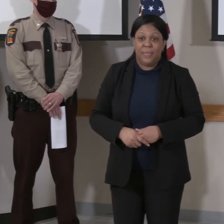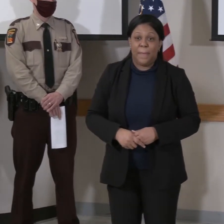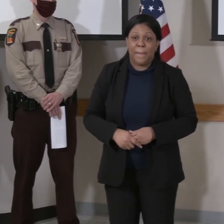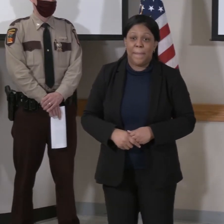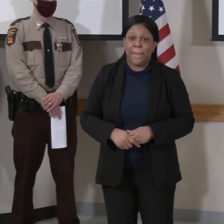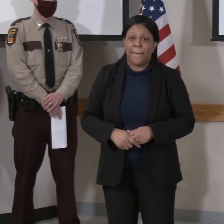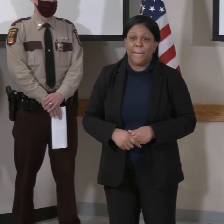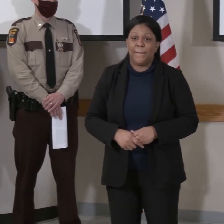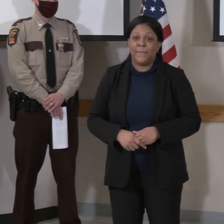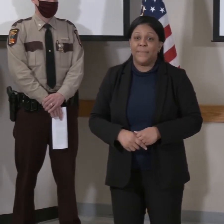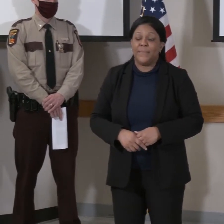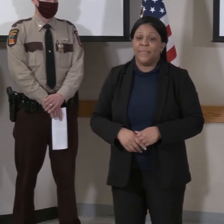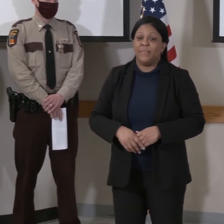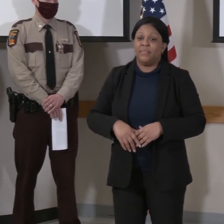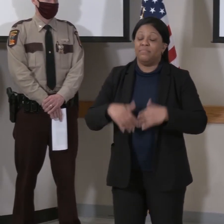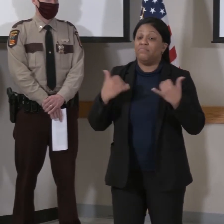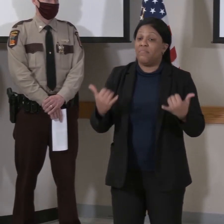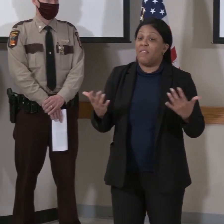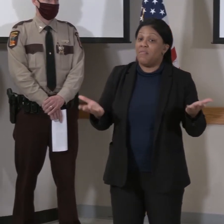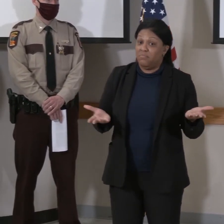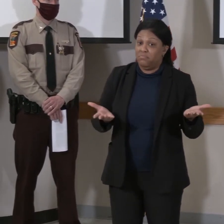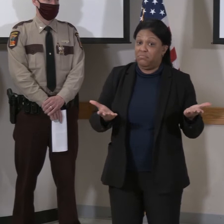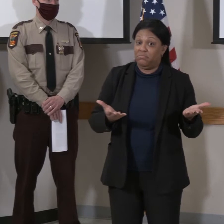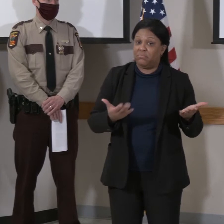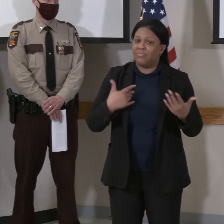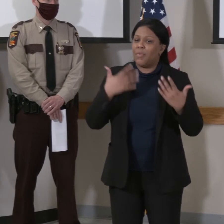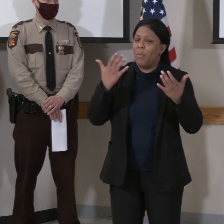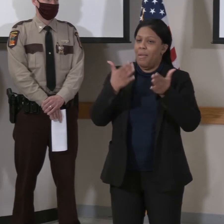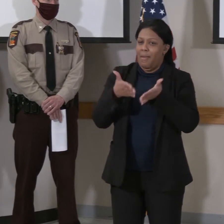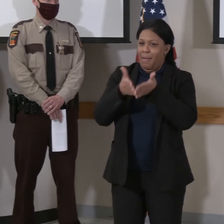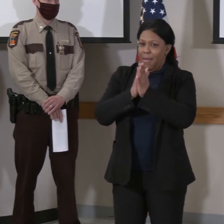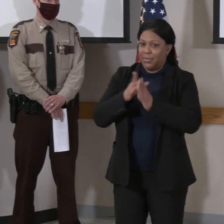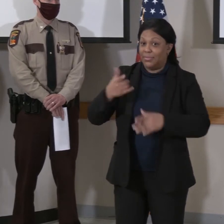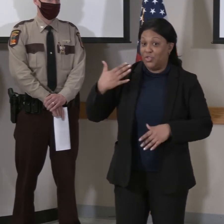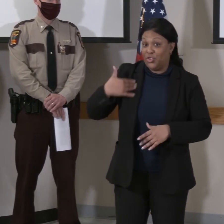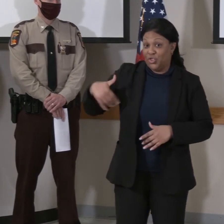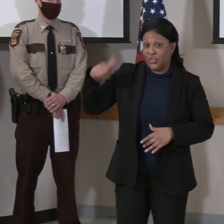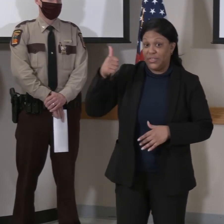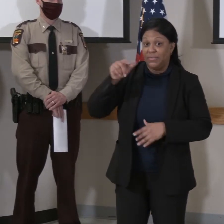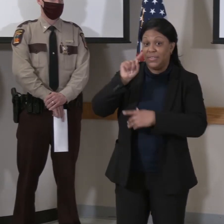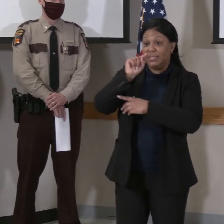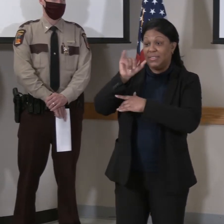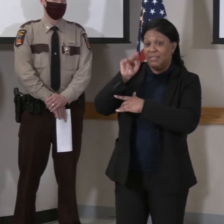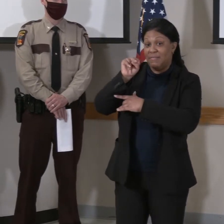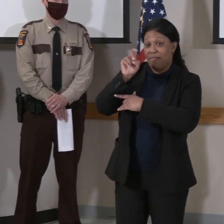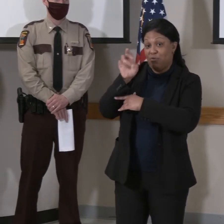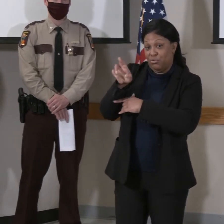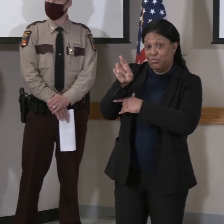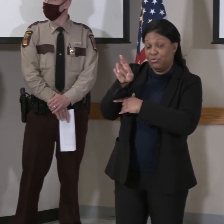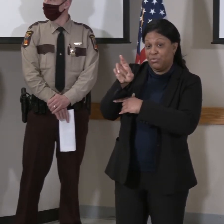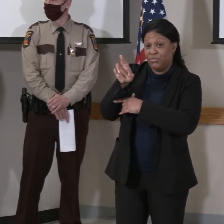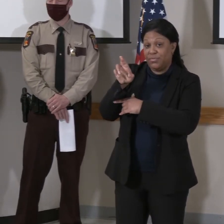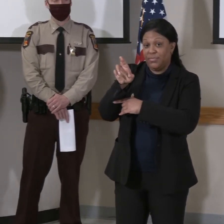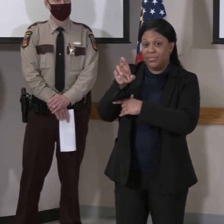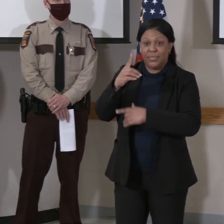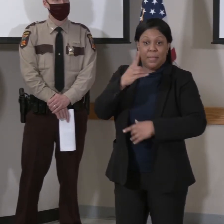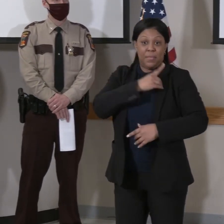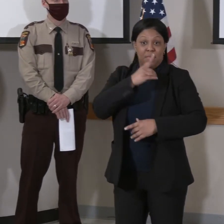I'd like to also just at this time ask if Chief Tyner from Minneapolis Fire Department would just say a few words about